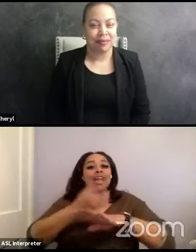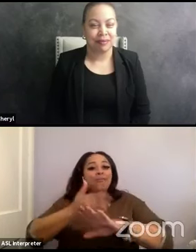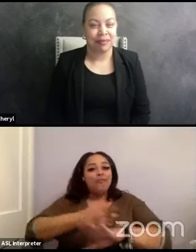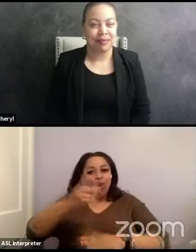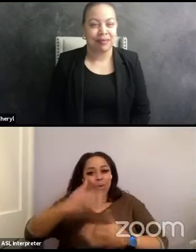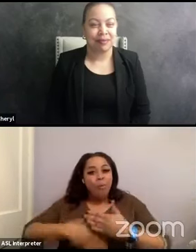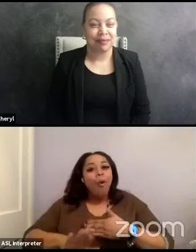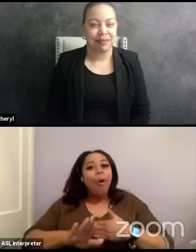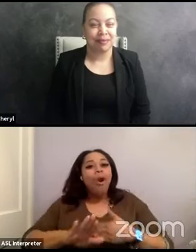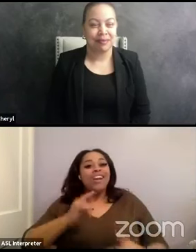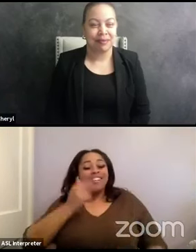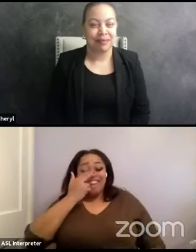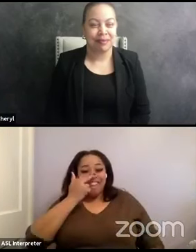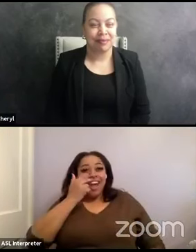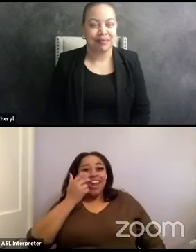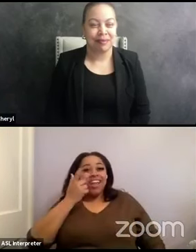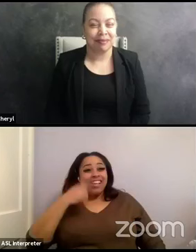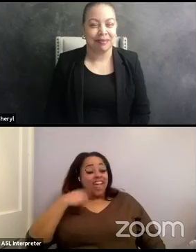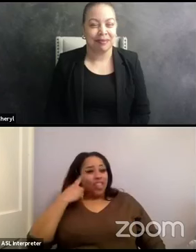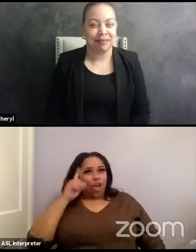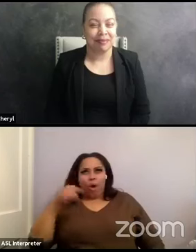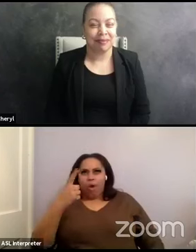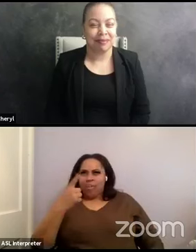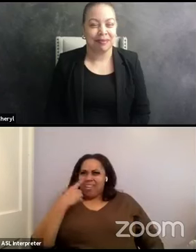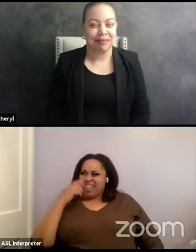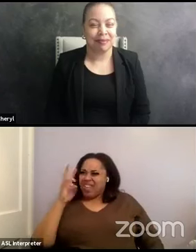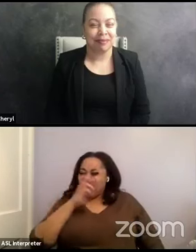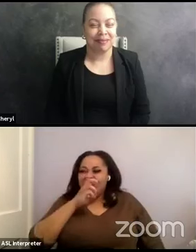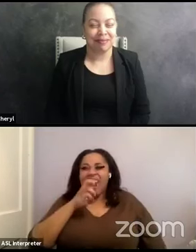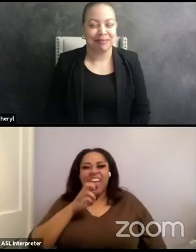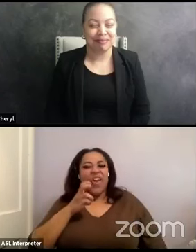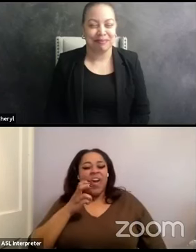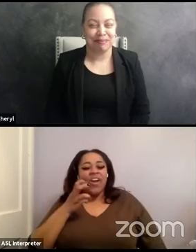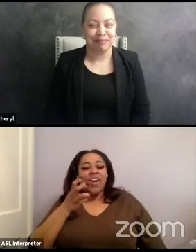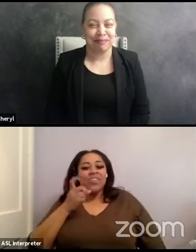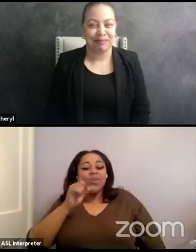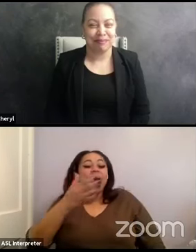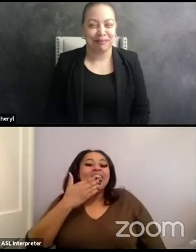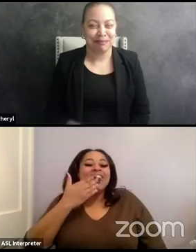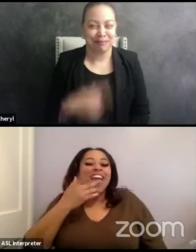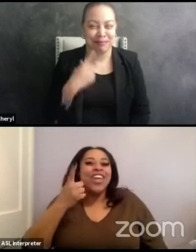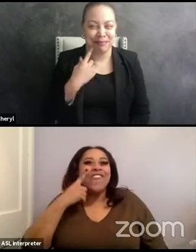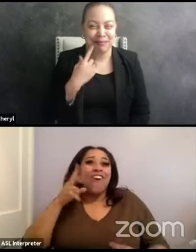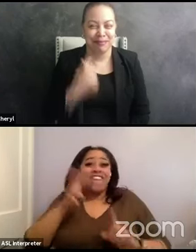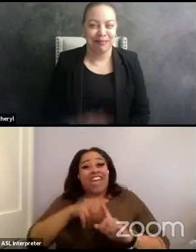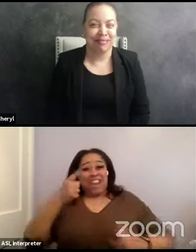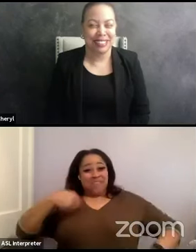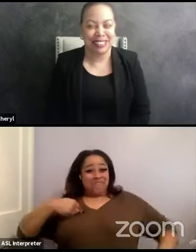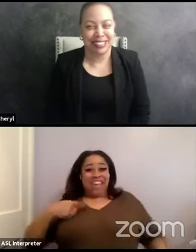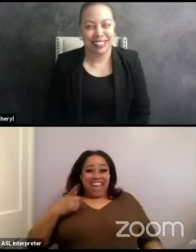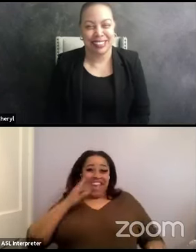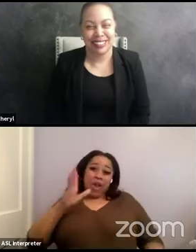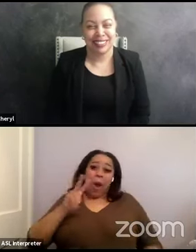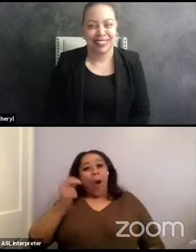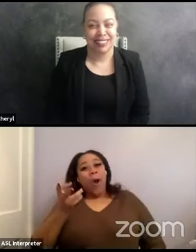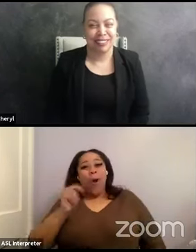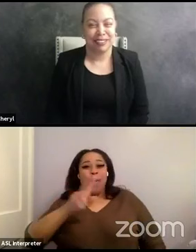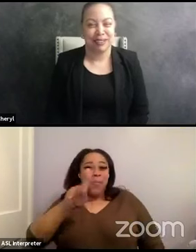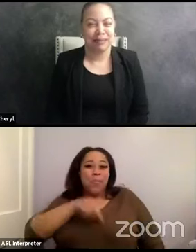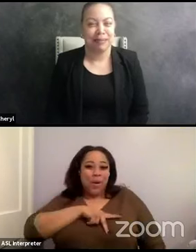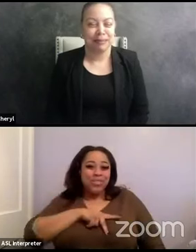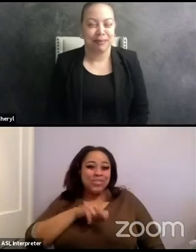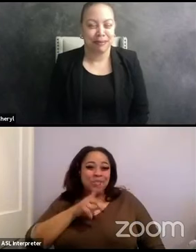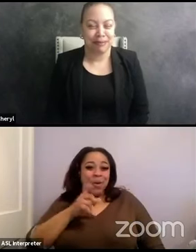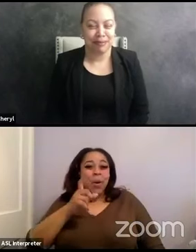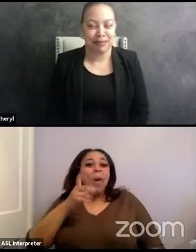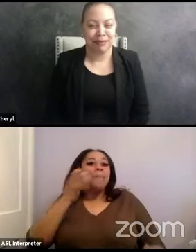And it's so funny because I thought I was the only one that's a weirdo and a geek like that. But so thank you for validating me in your own personal testaments. Thank you. But